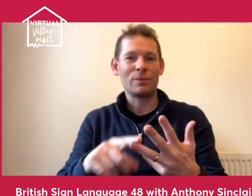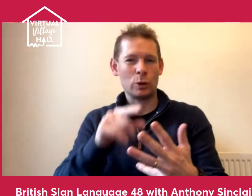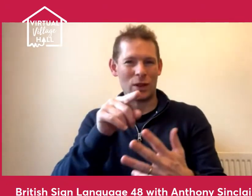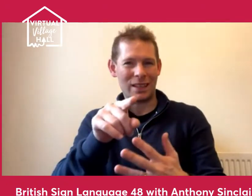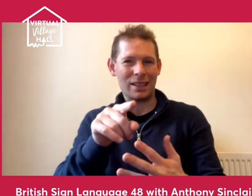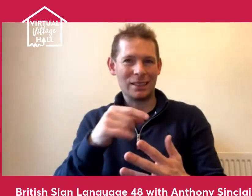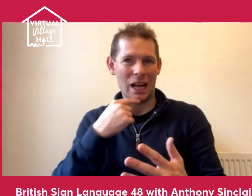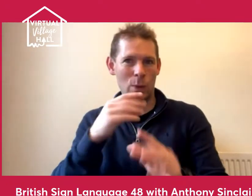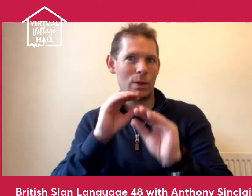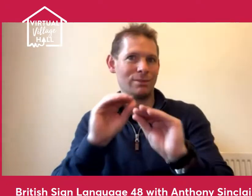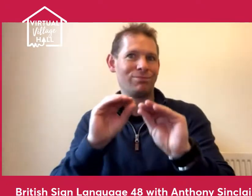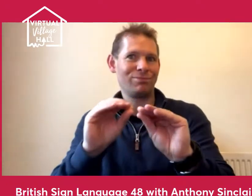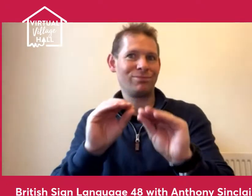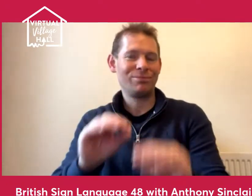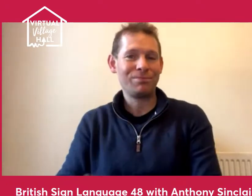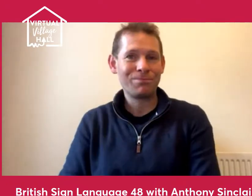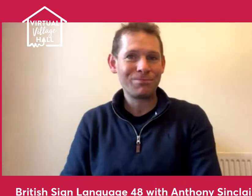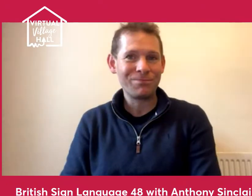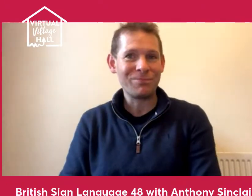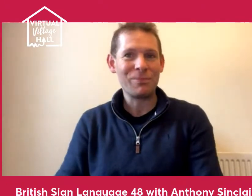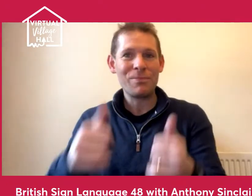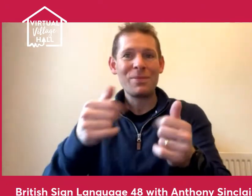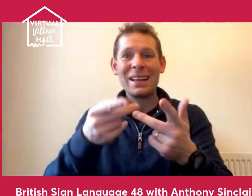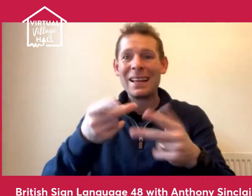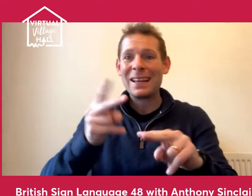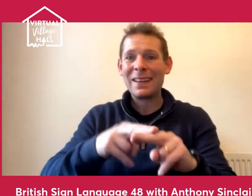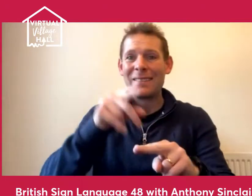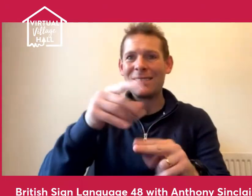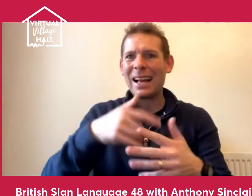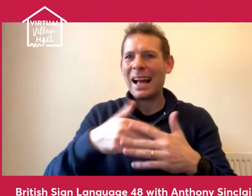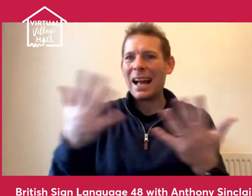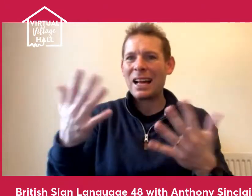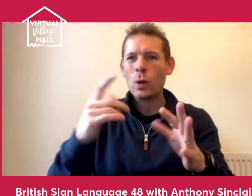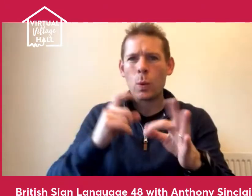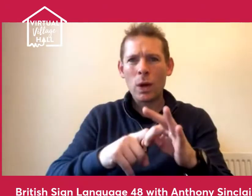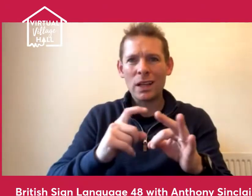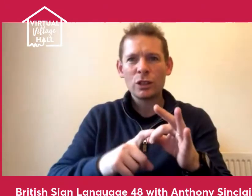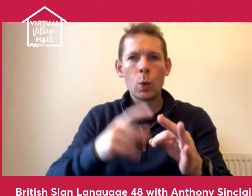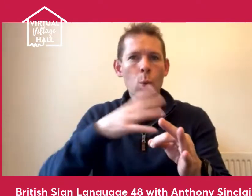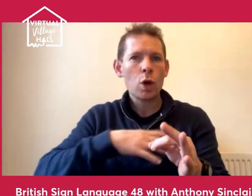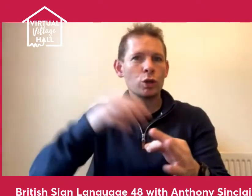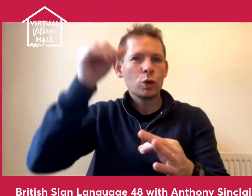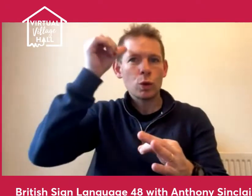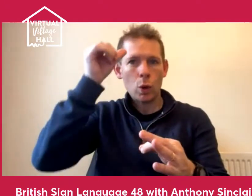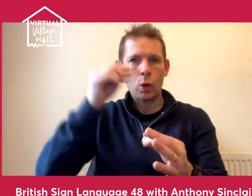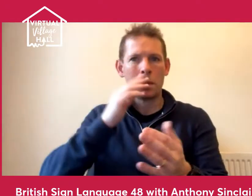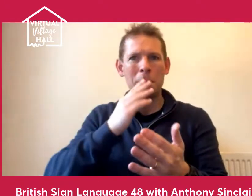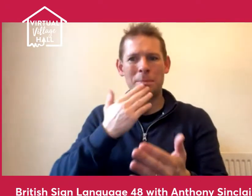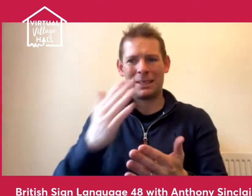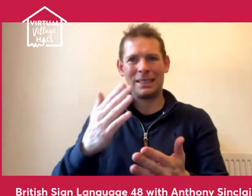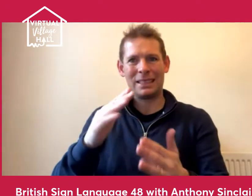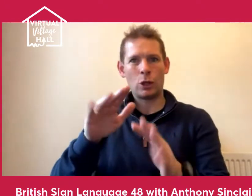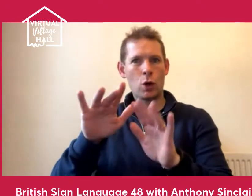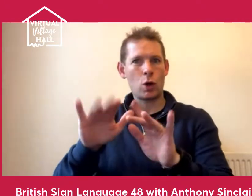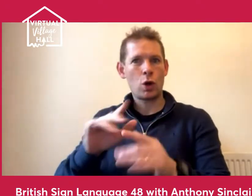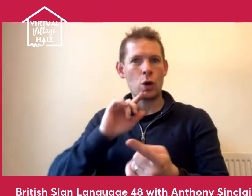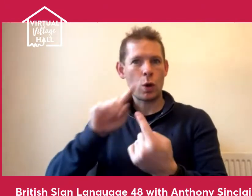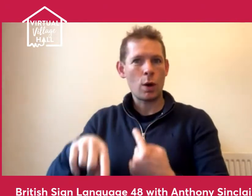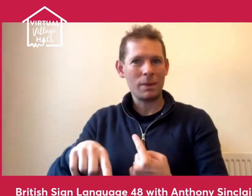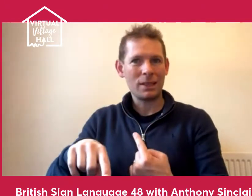age people are. So I'm going to teach you the subject of numbers. So please, if you have any questions, type